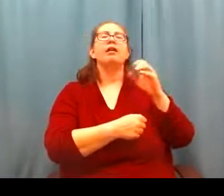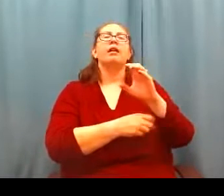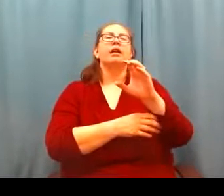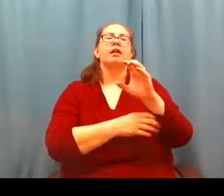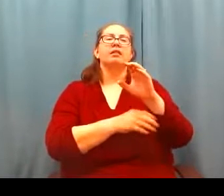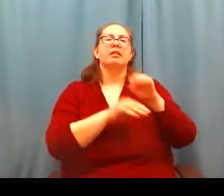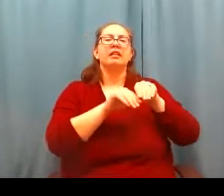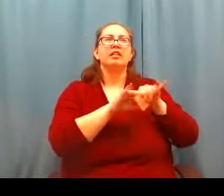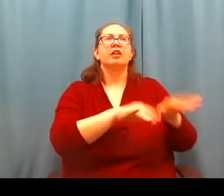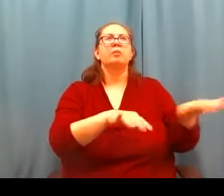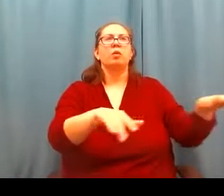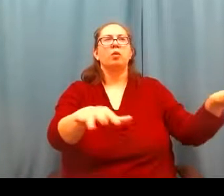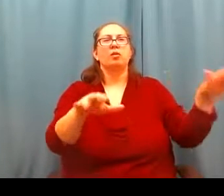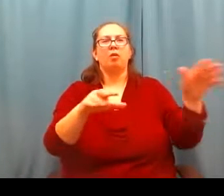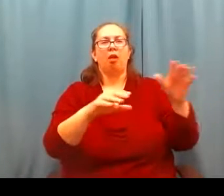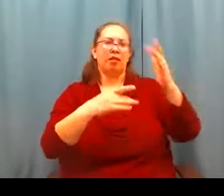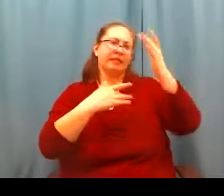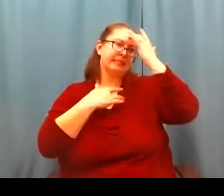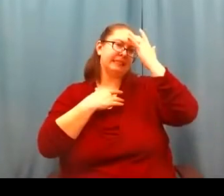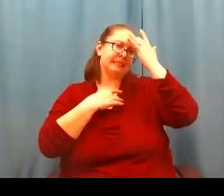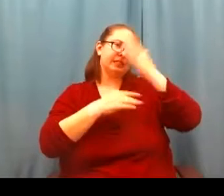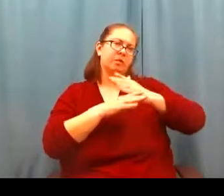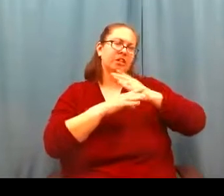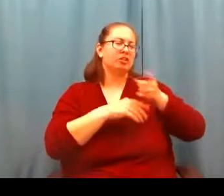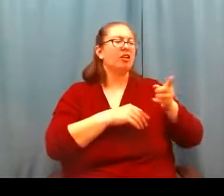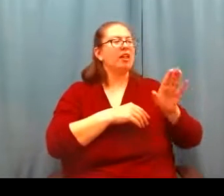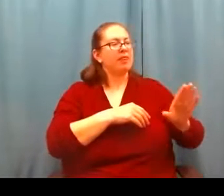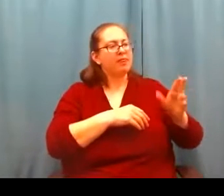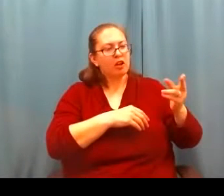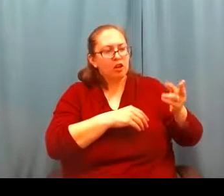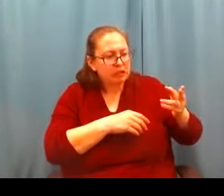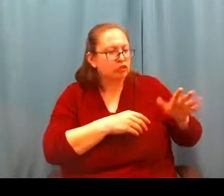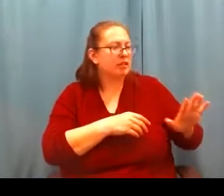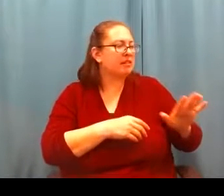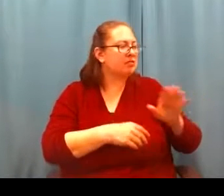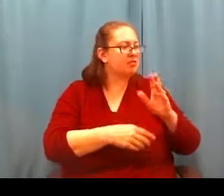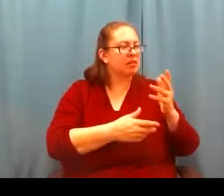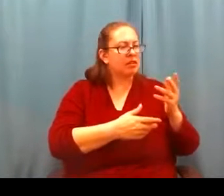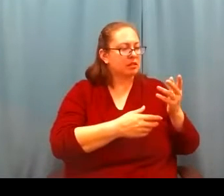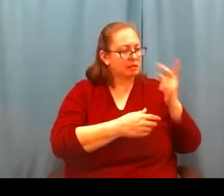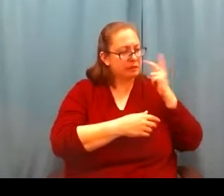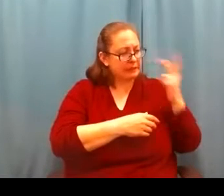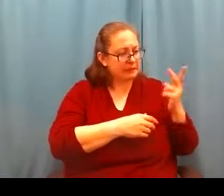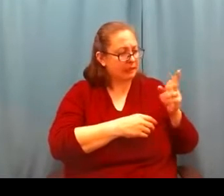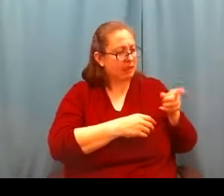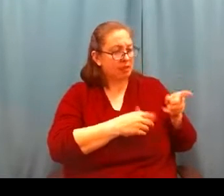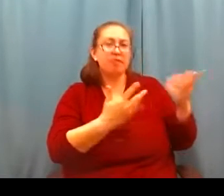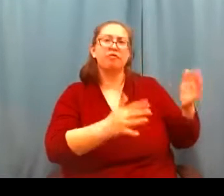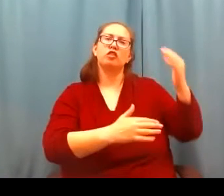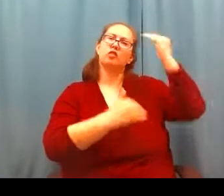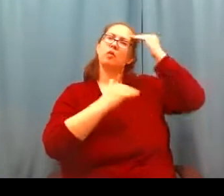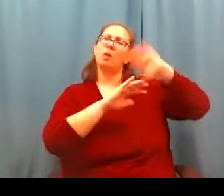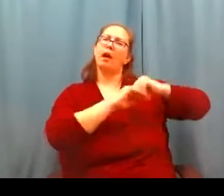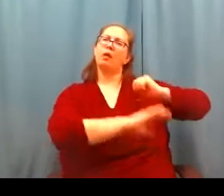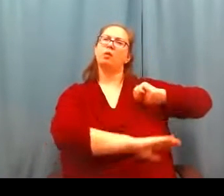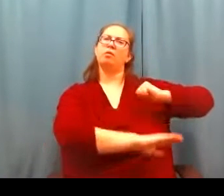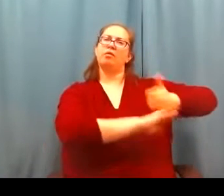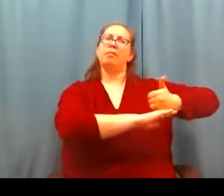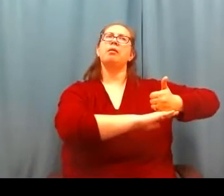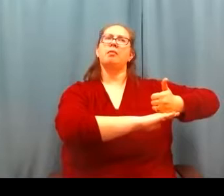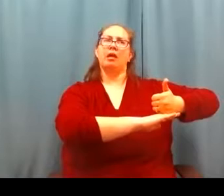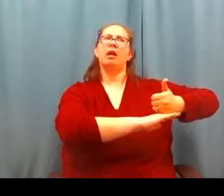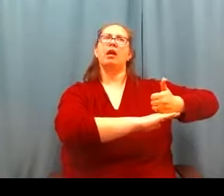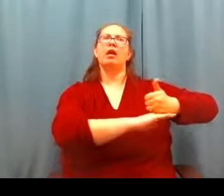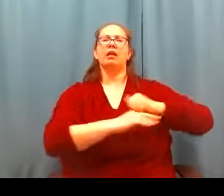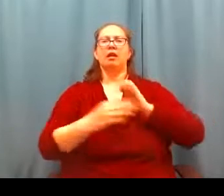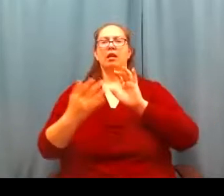as HIV prevention staff who have history and knowledge and experience of implementing or conducting contact tracing.